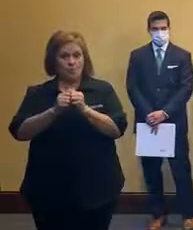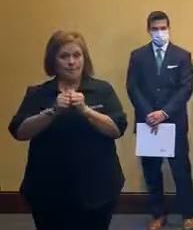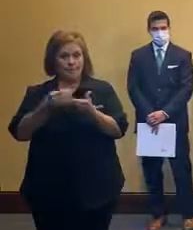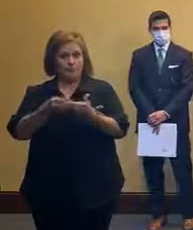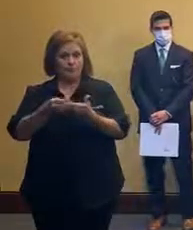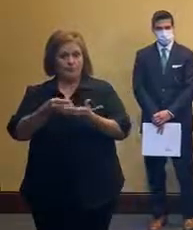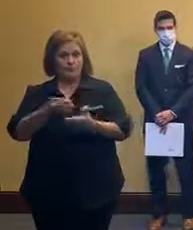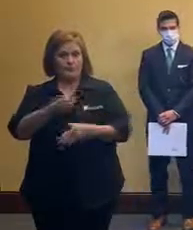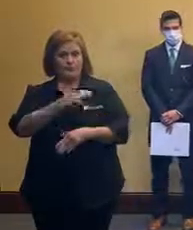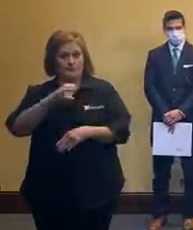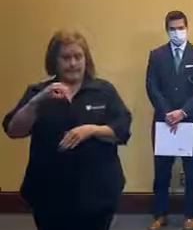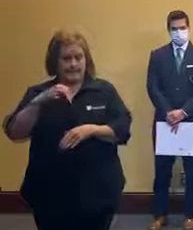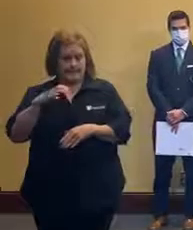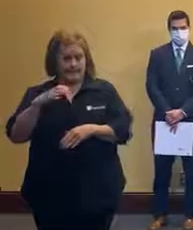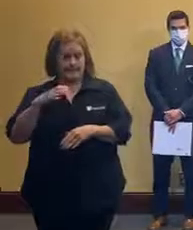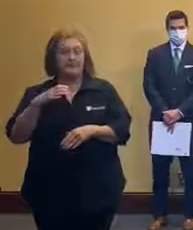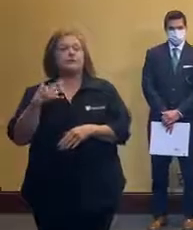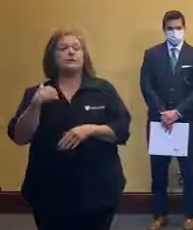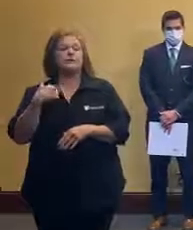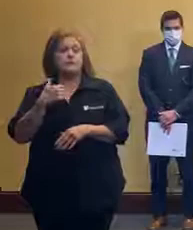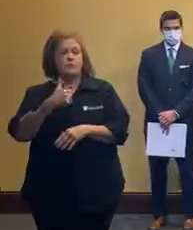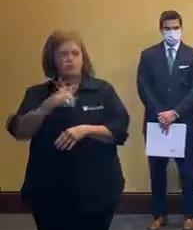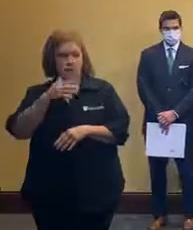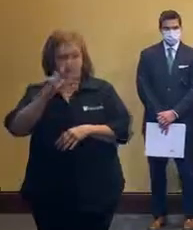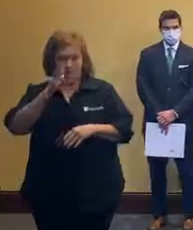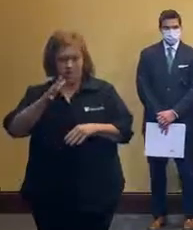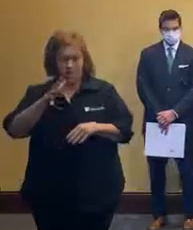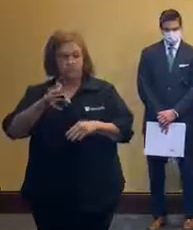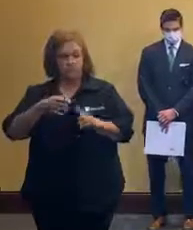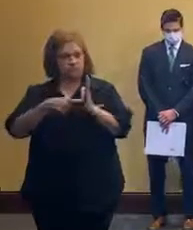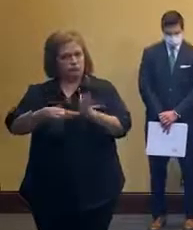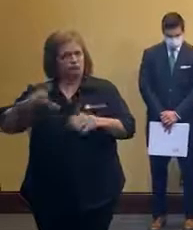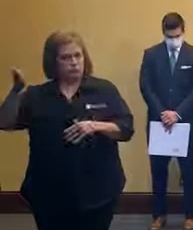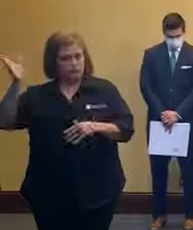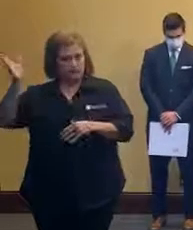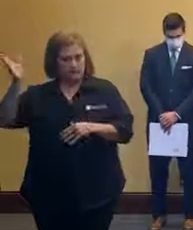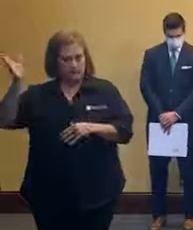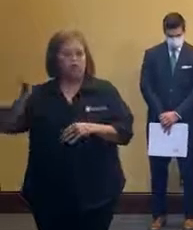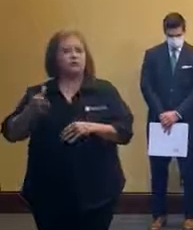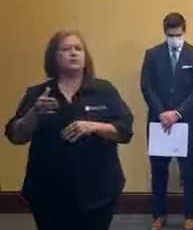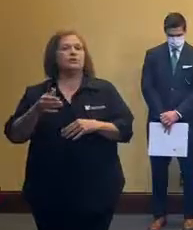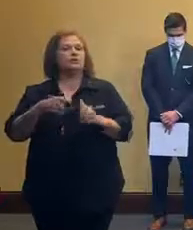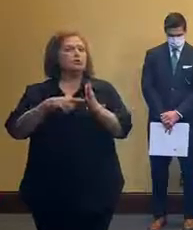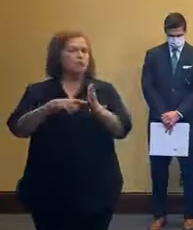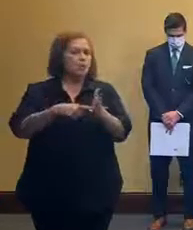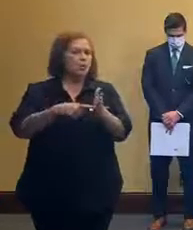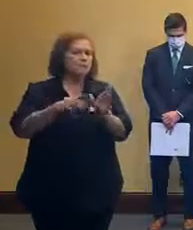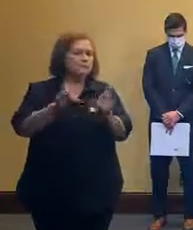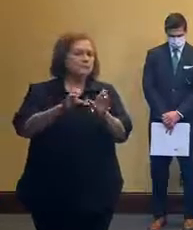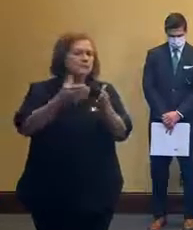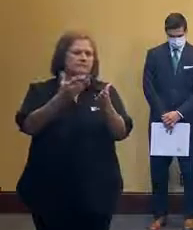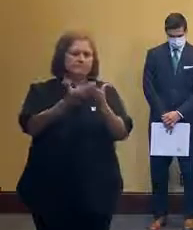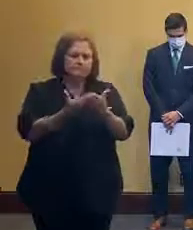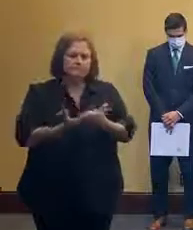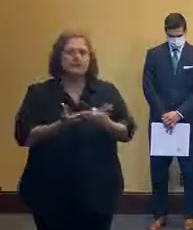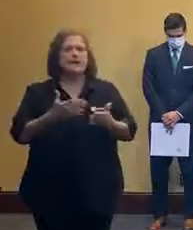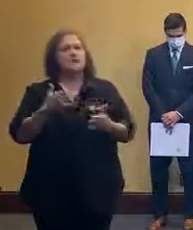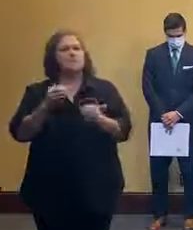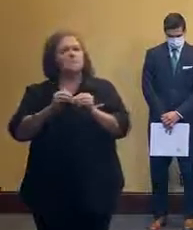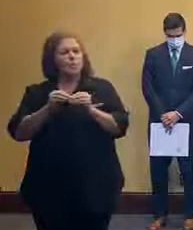which we will be providing a presentation about the certificate of indebtedness and even